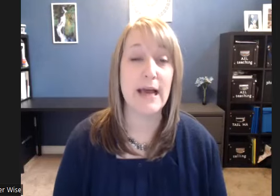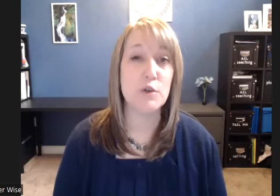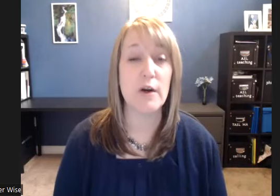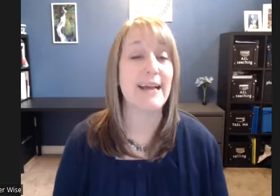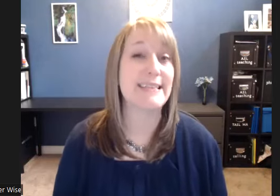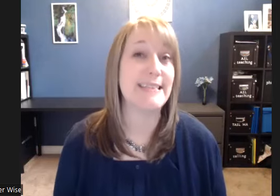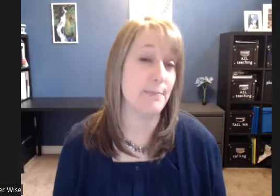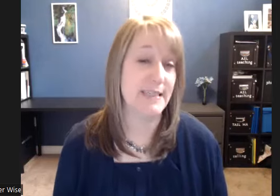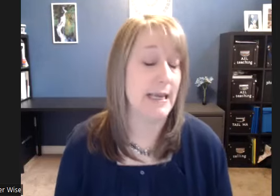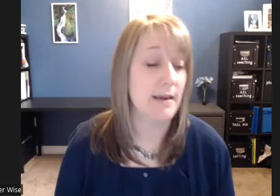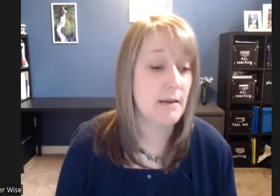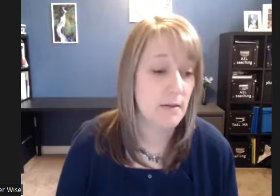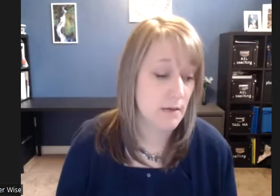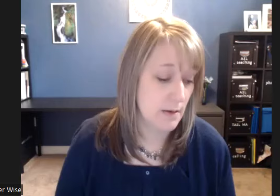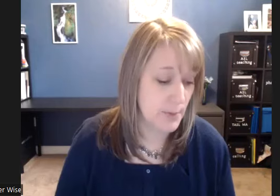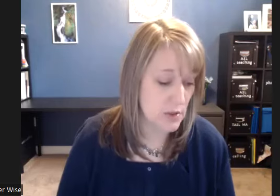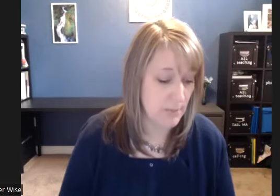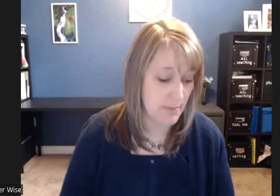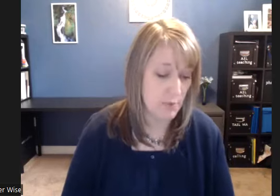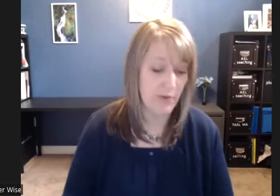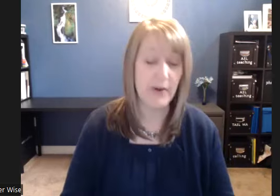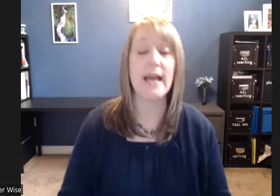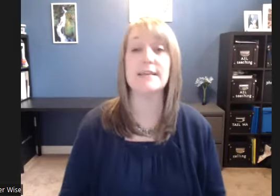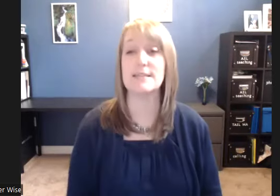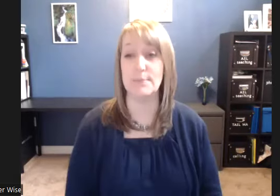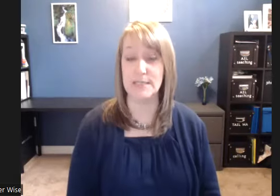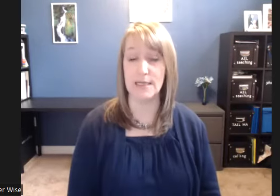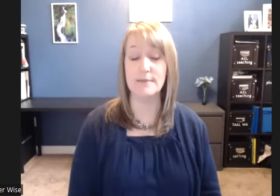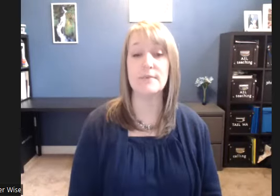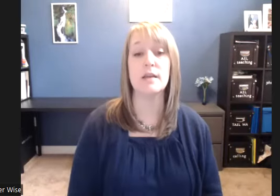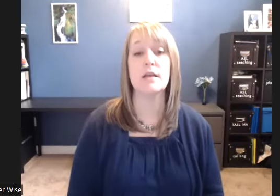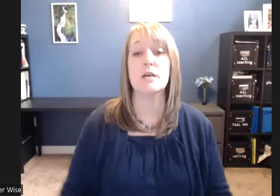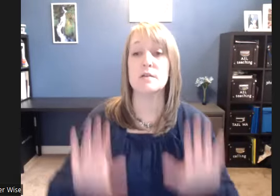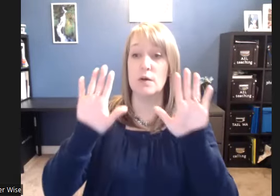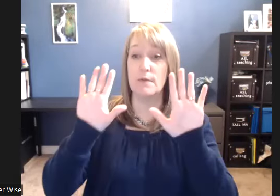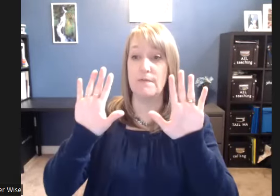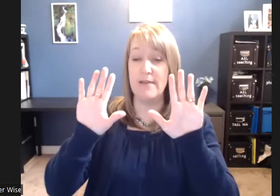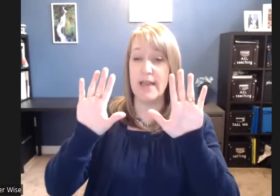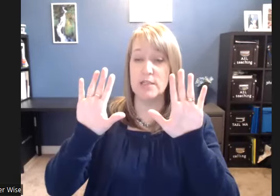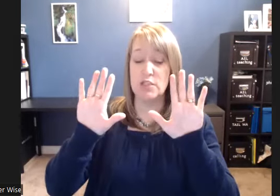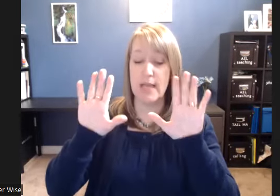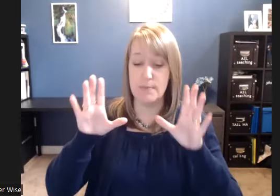Accept or accepting. A person might be very accepting. So 5 hand shape.